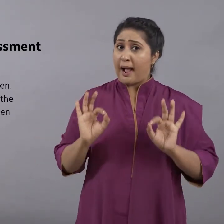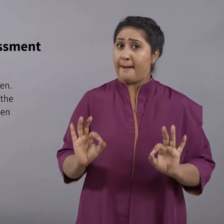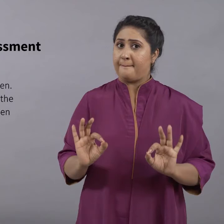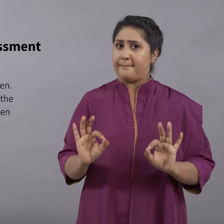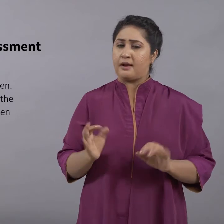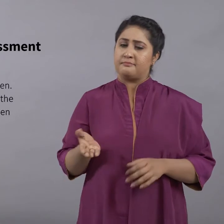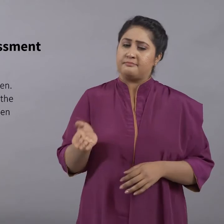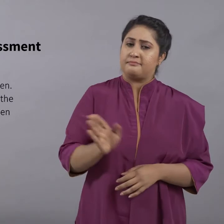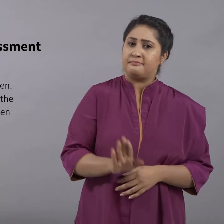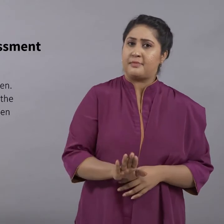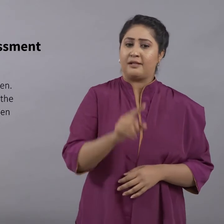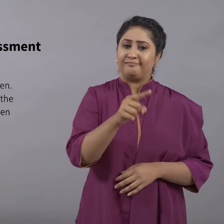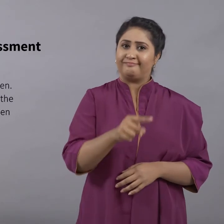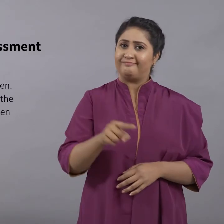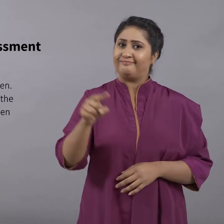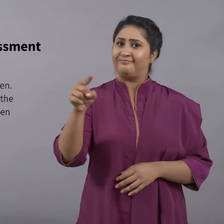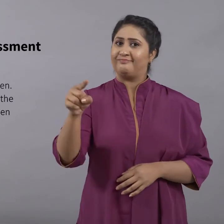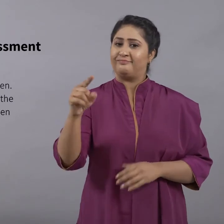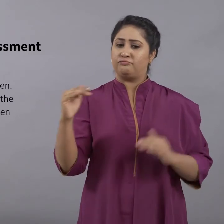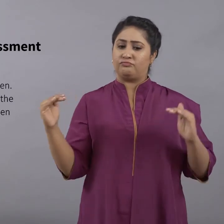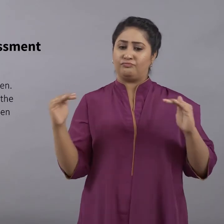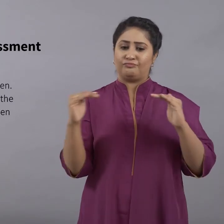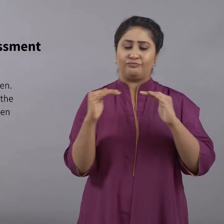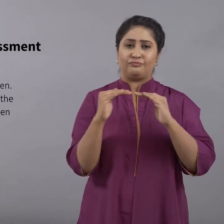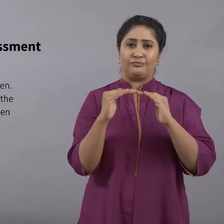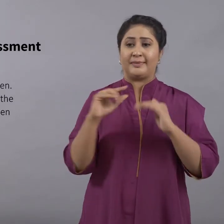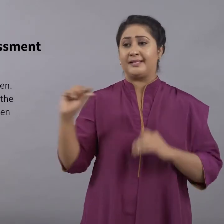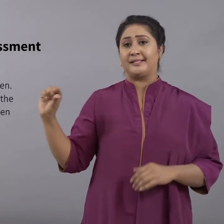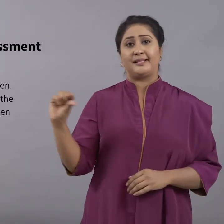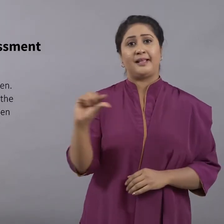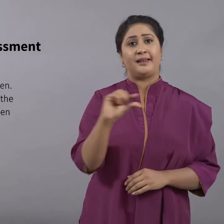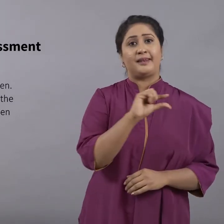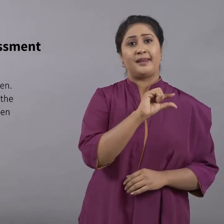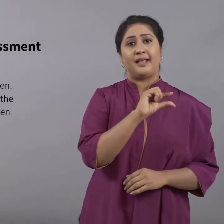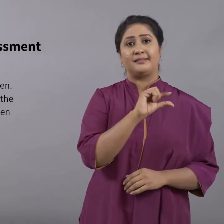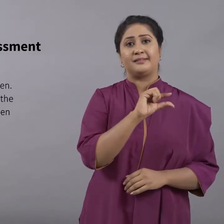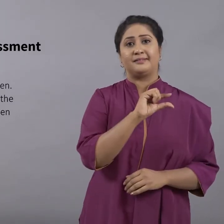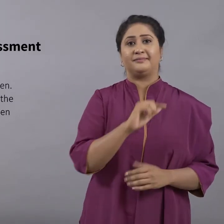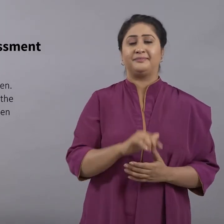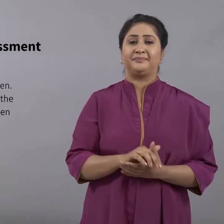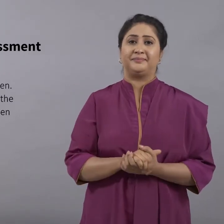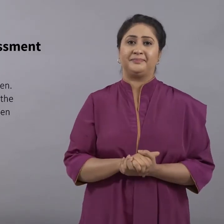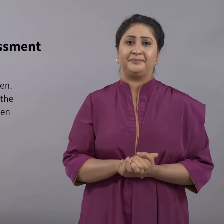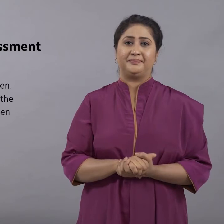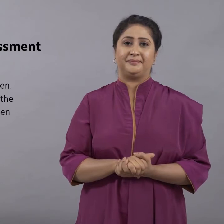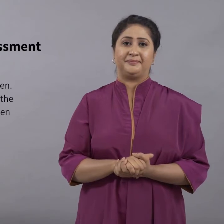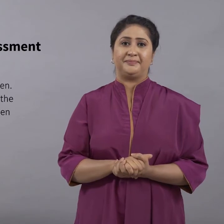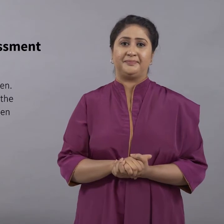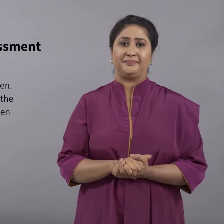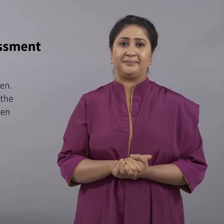sentence, then mark the student as a sentence level student.